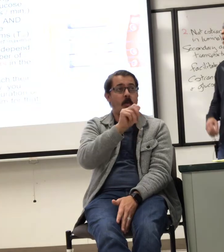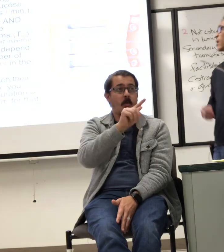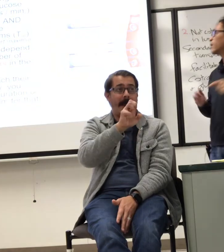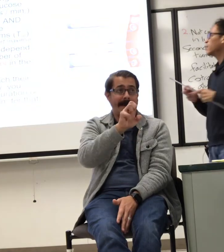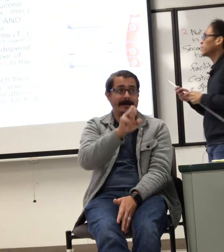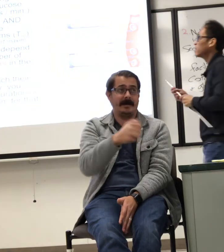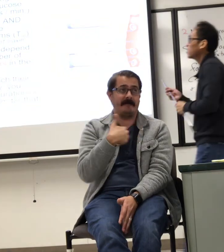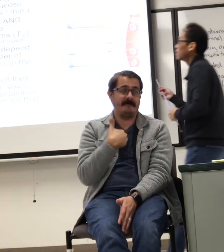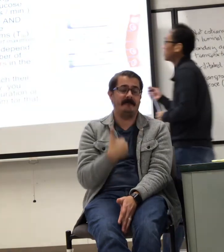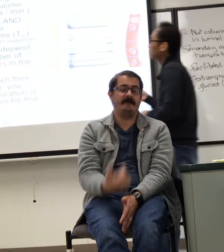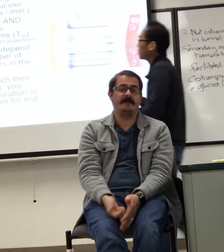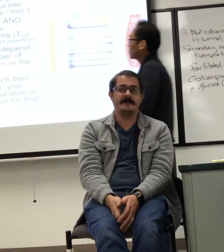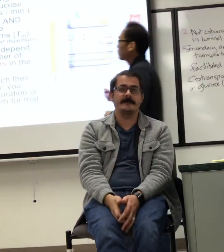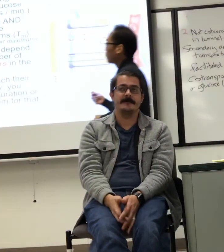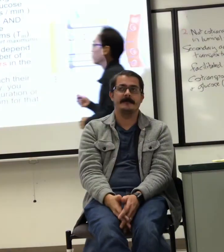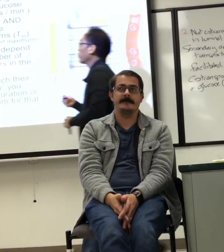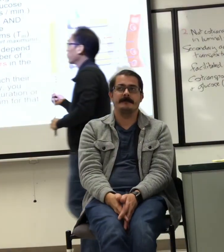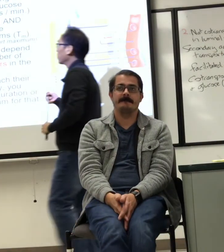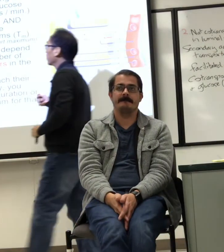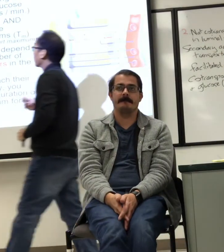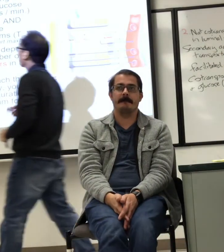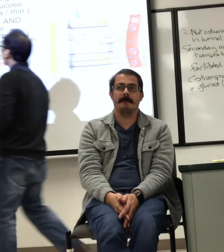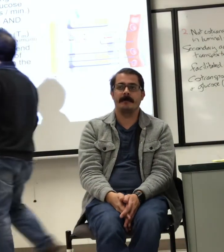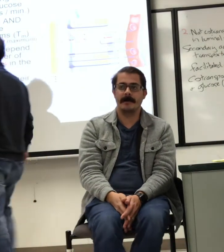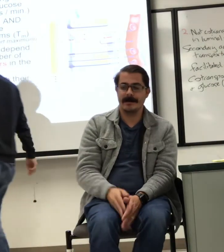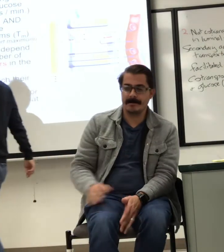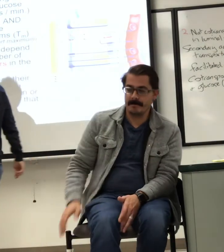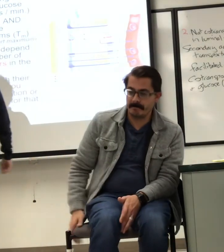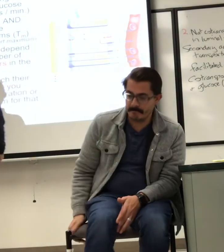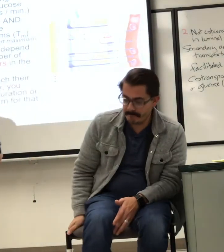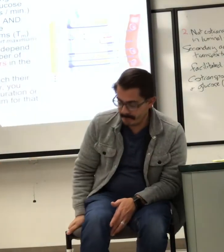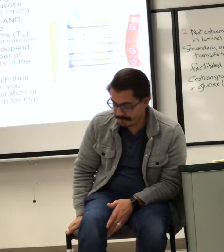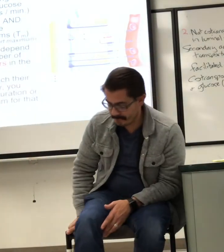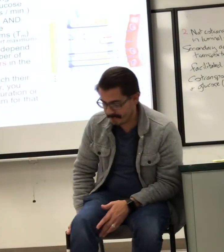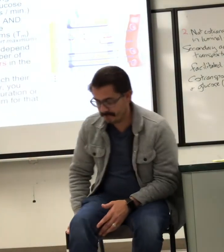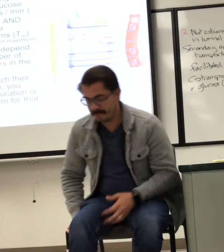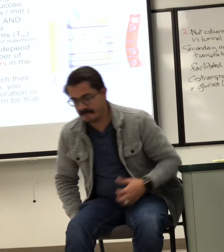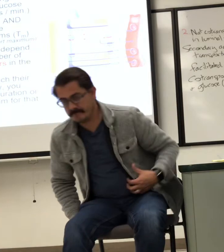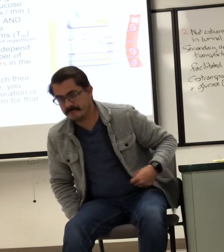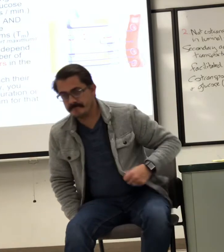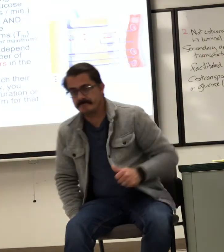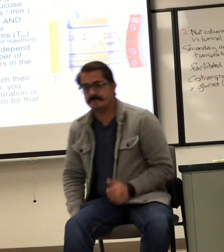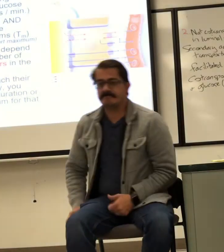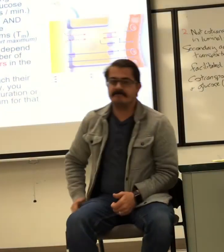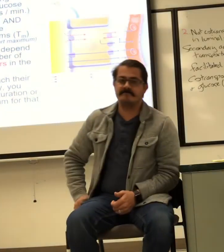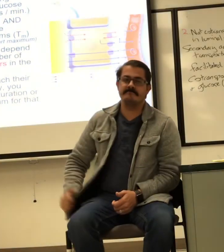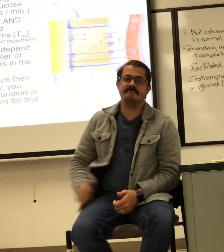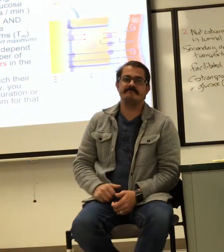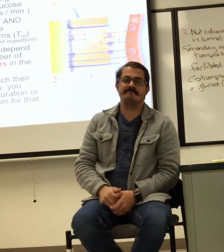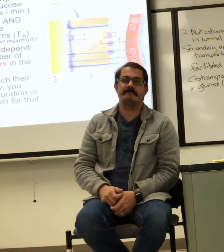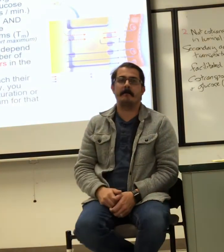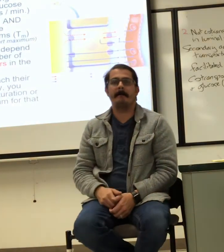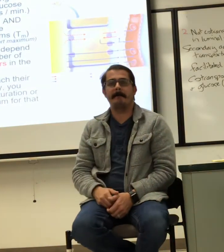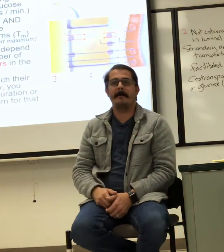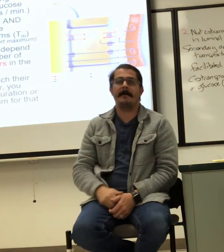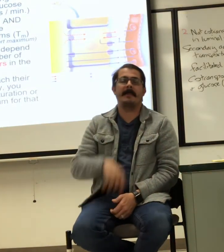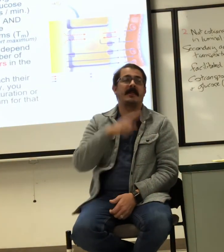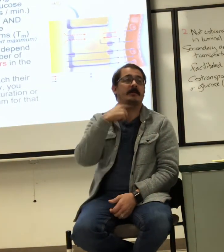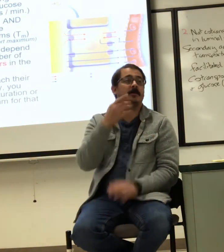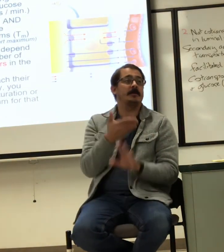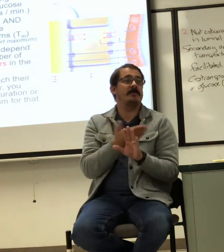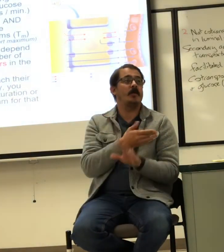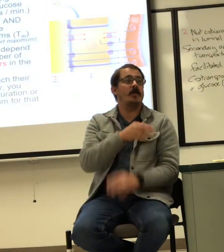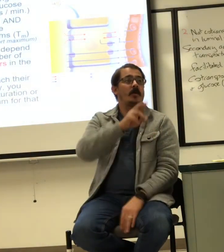However, what I previously noted for you guys is that